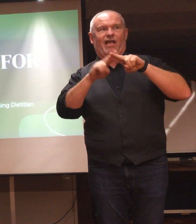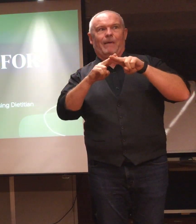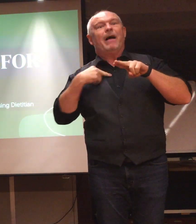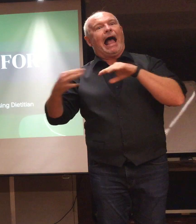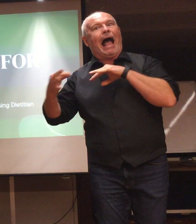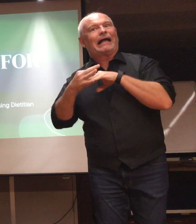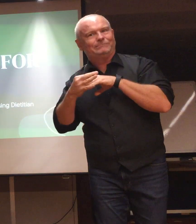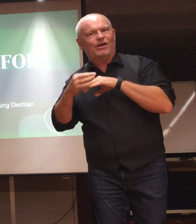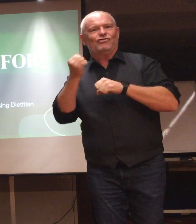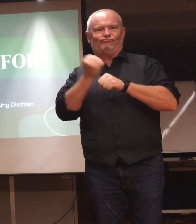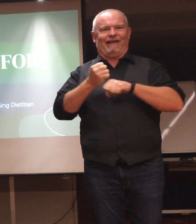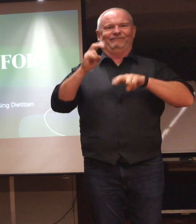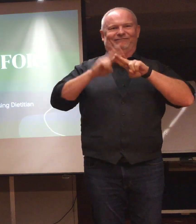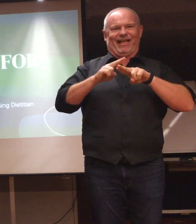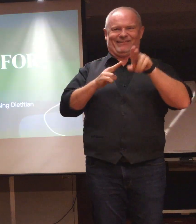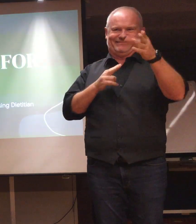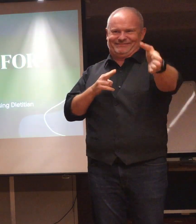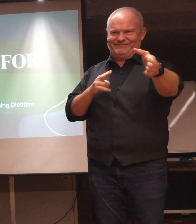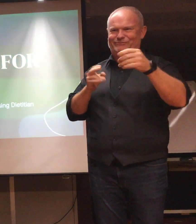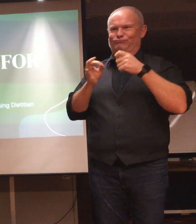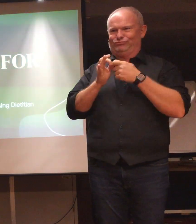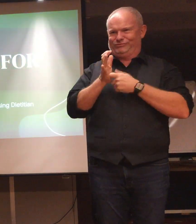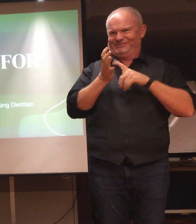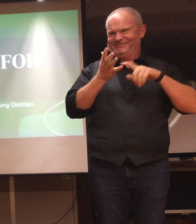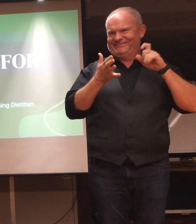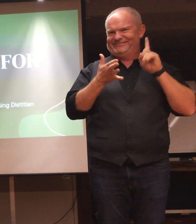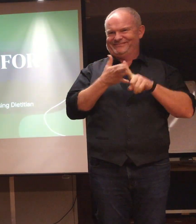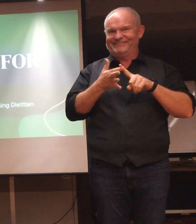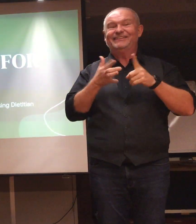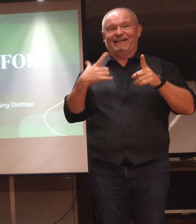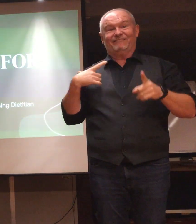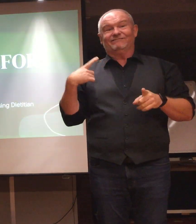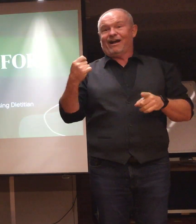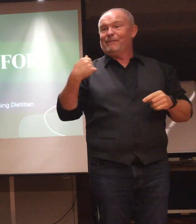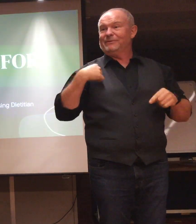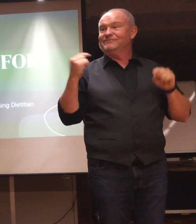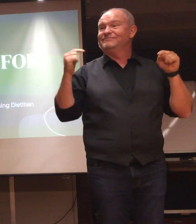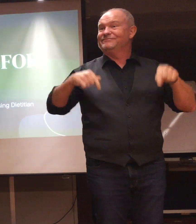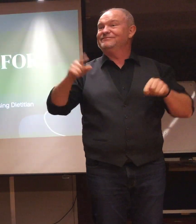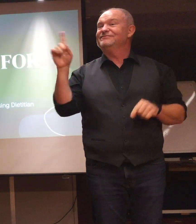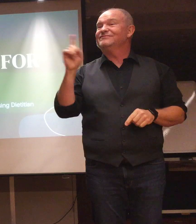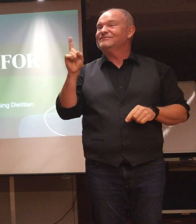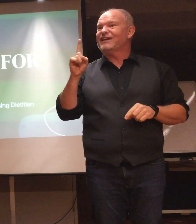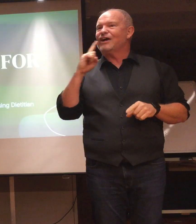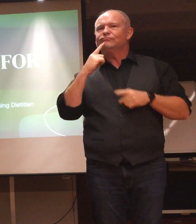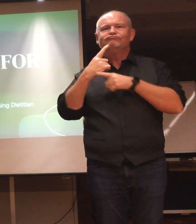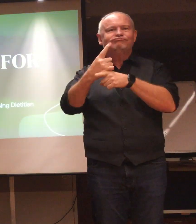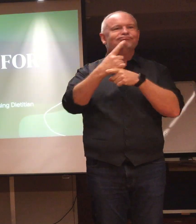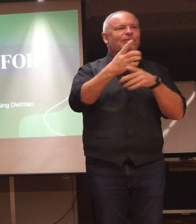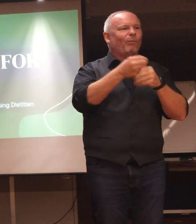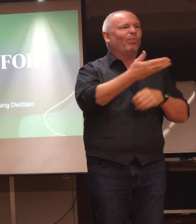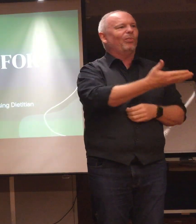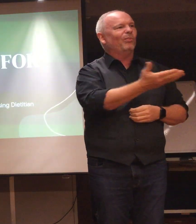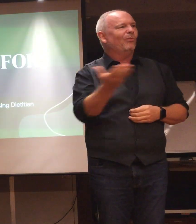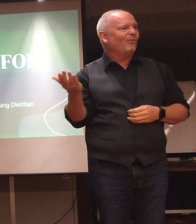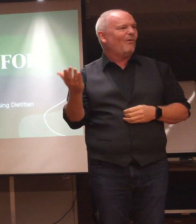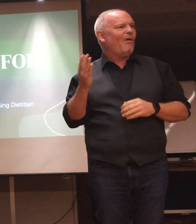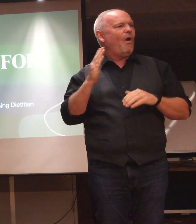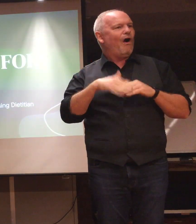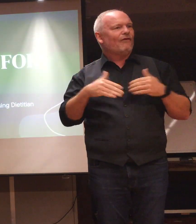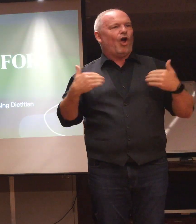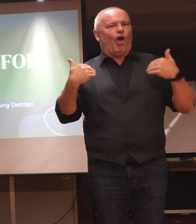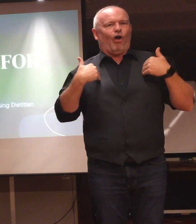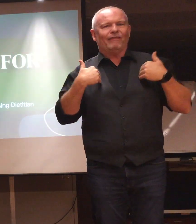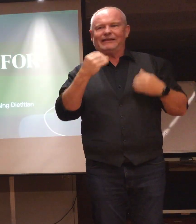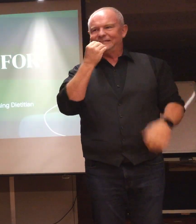my husband's grandfather, sorry, has invited me along today to have a chat with you all about